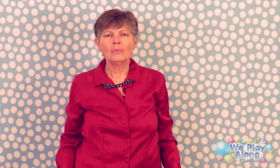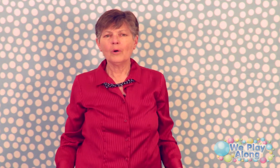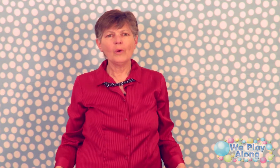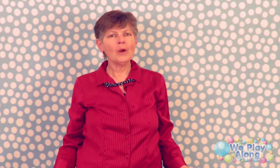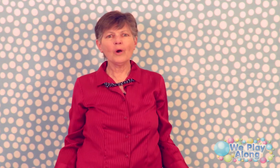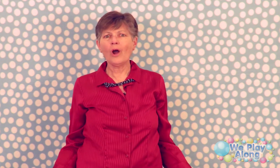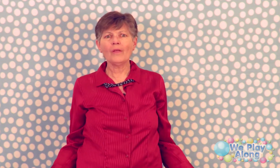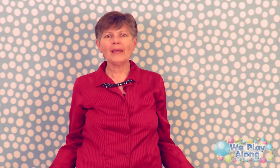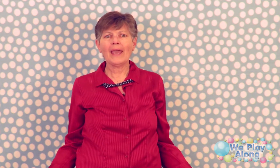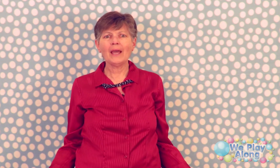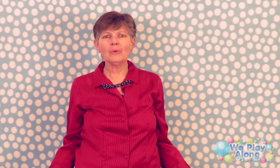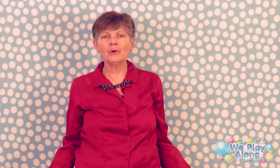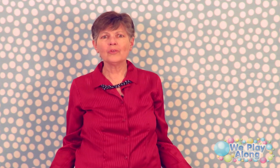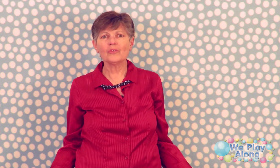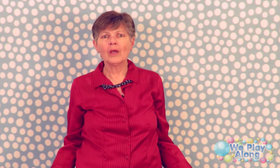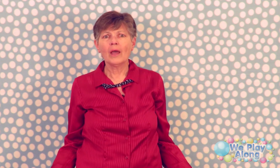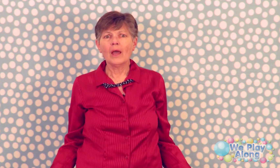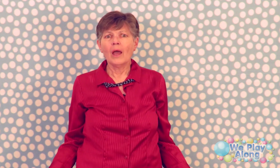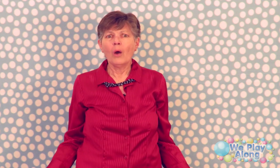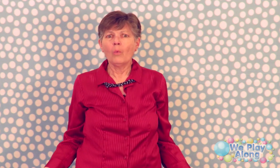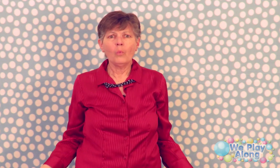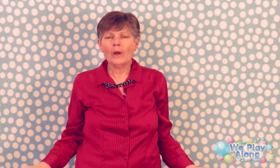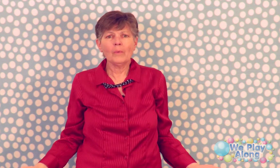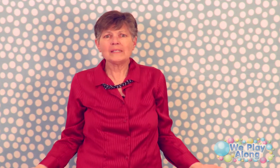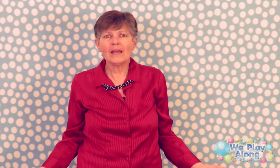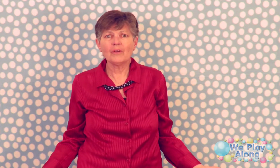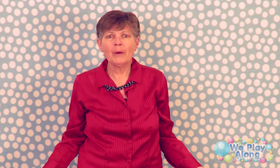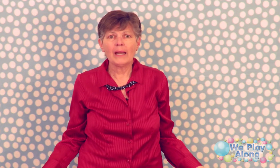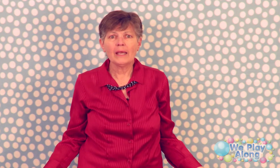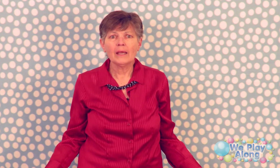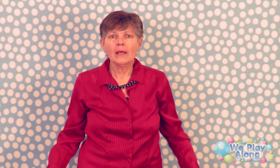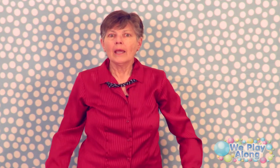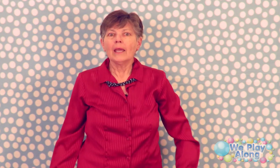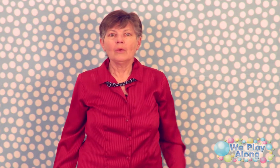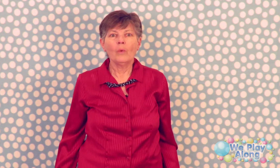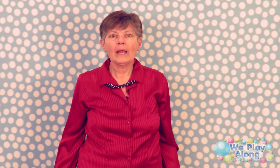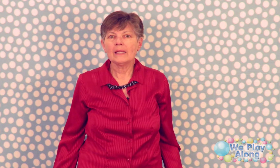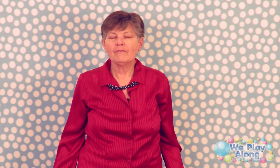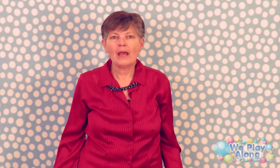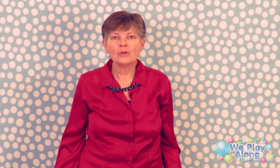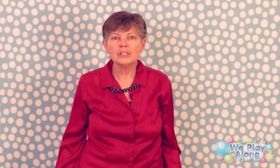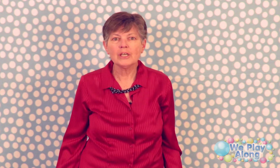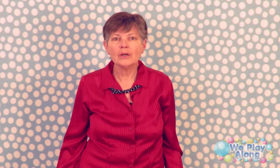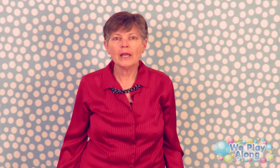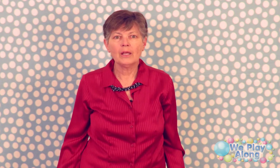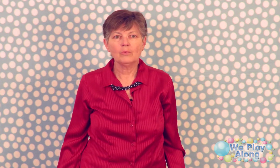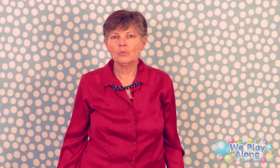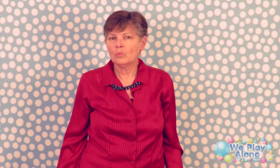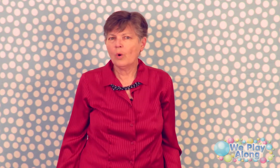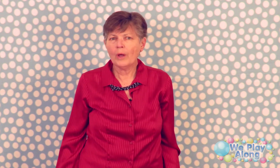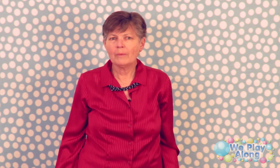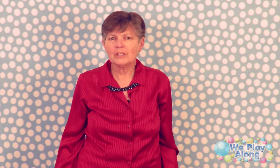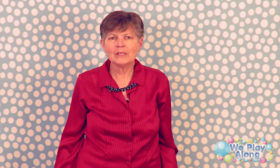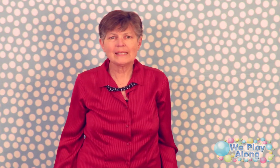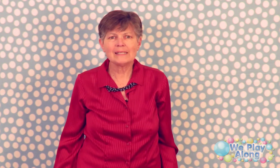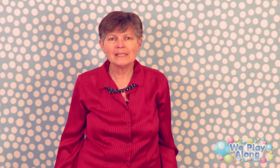but where were all the animals? Where was everybody? He went and he found Deer and he woke up Deer, said,